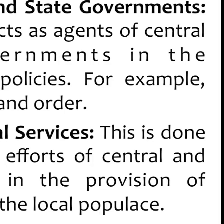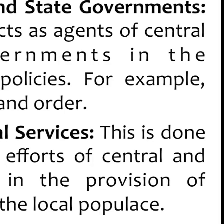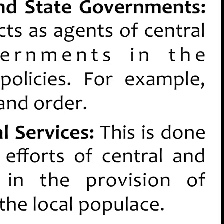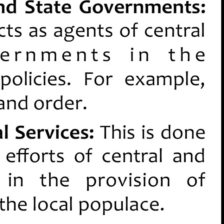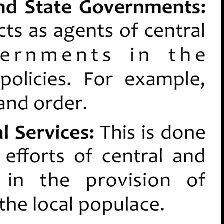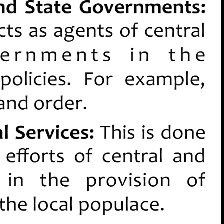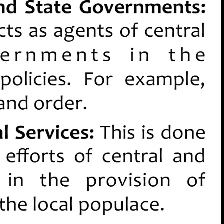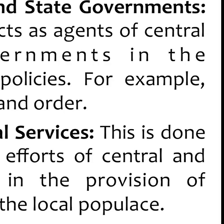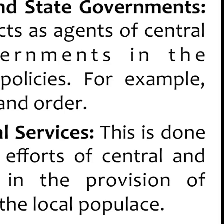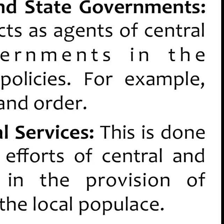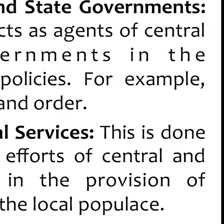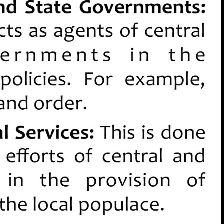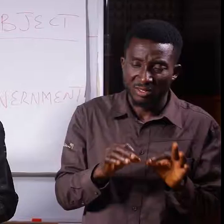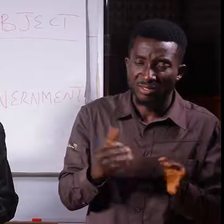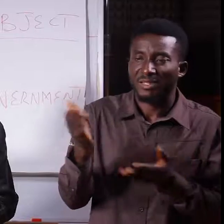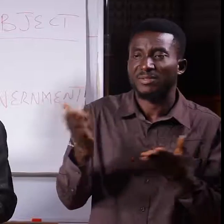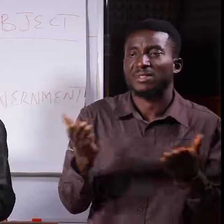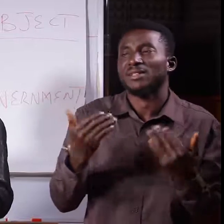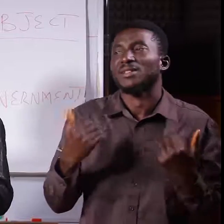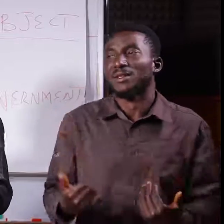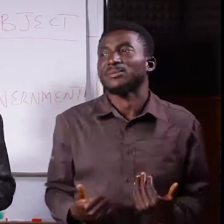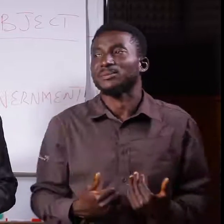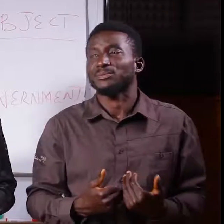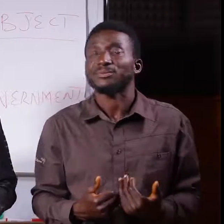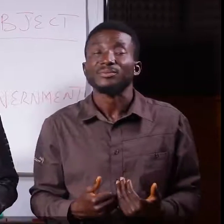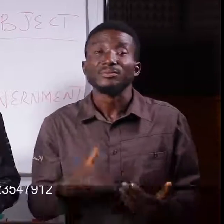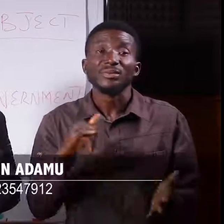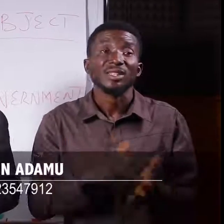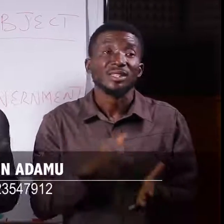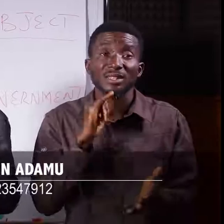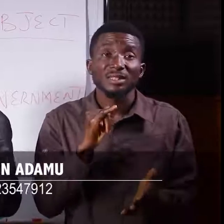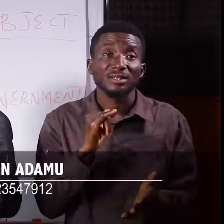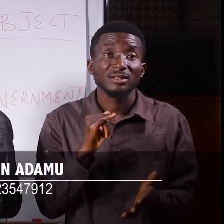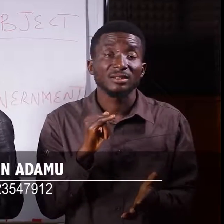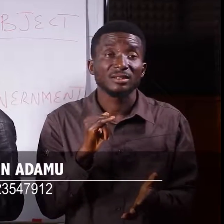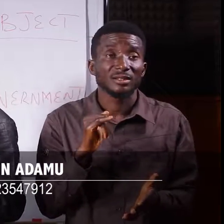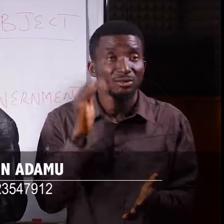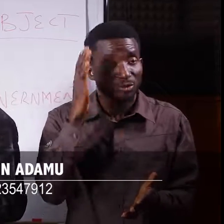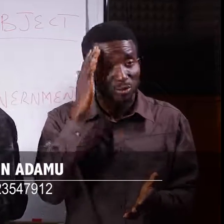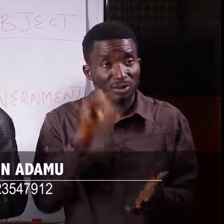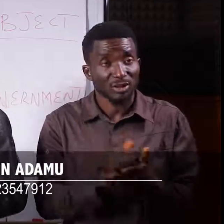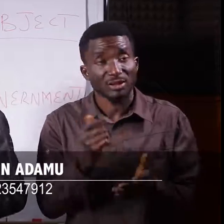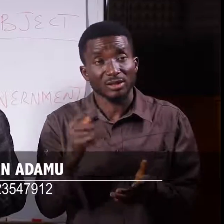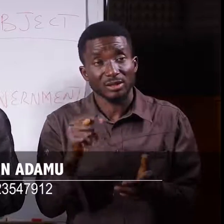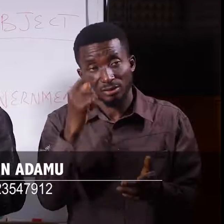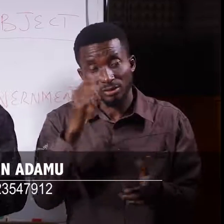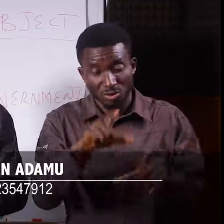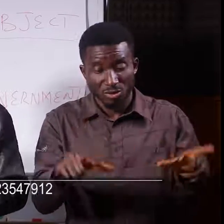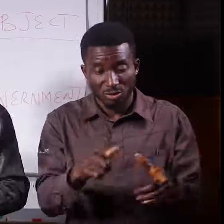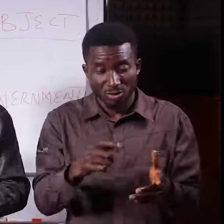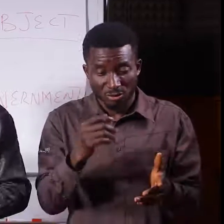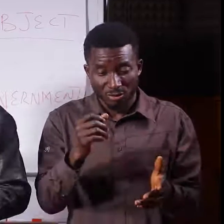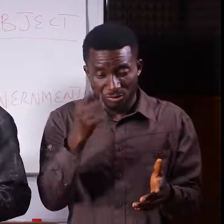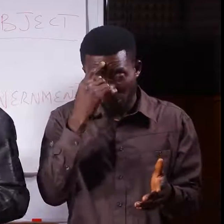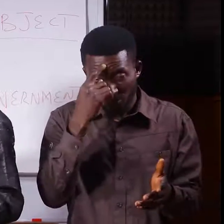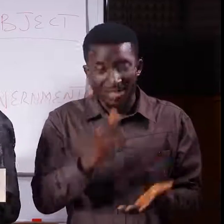services to the local populace. Now, it is expected that local government, assists also the state and